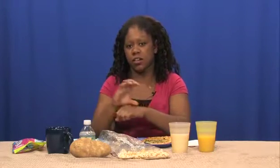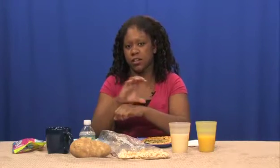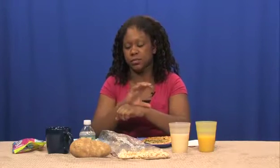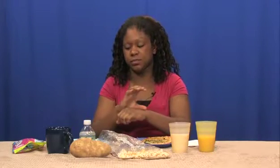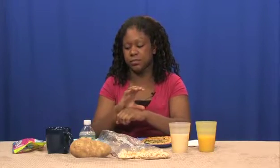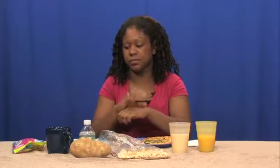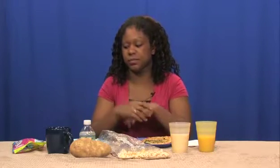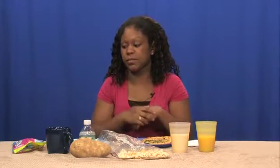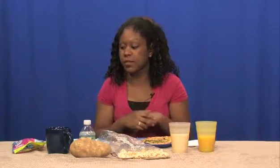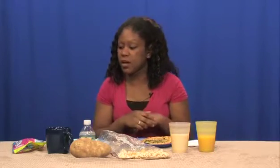chocolate.